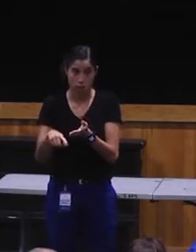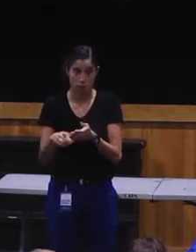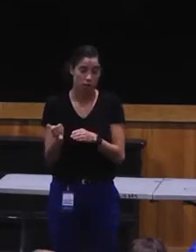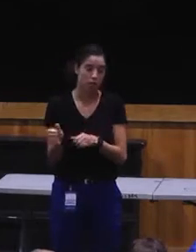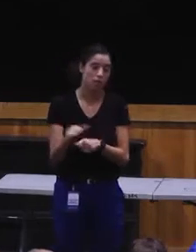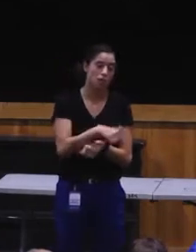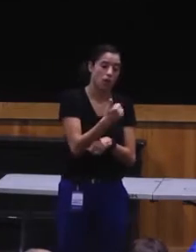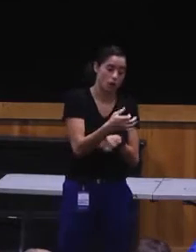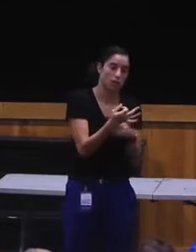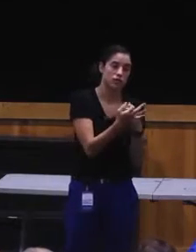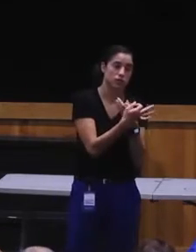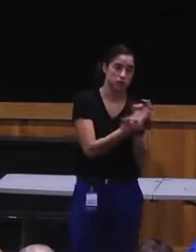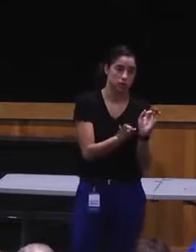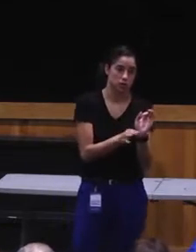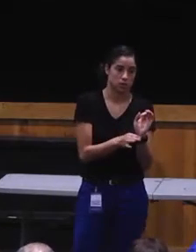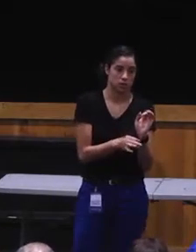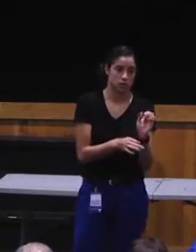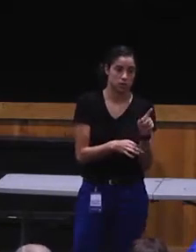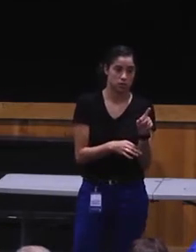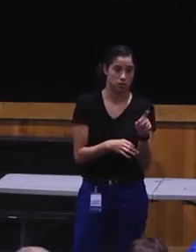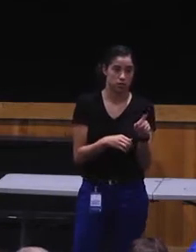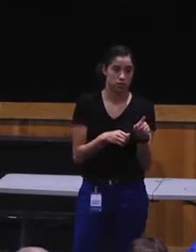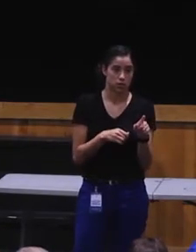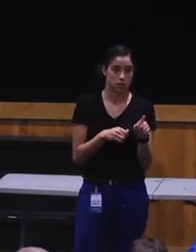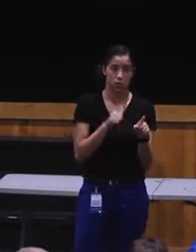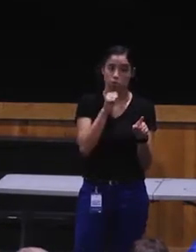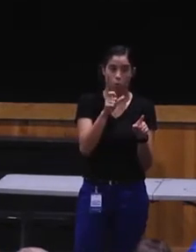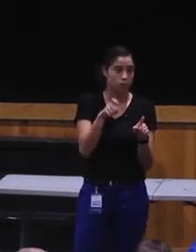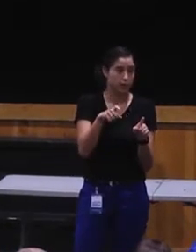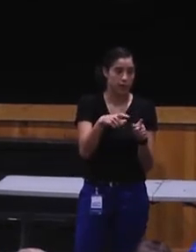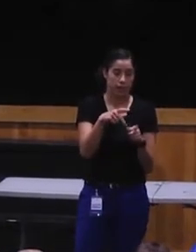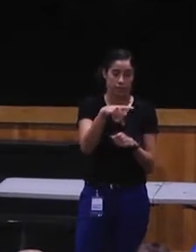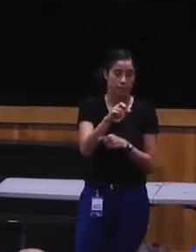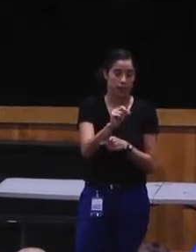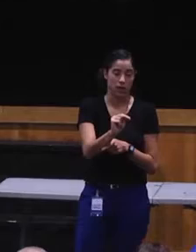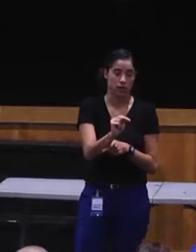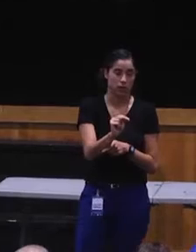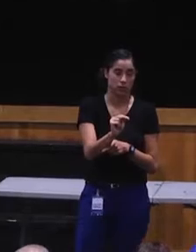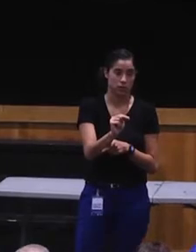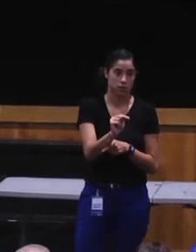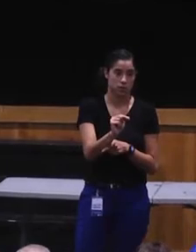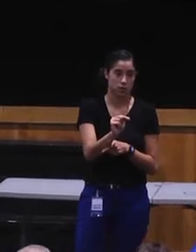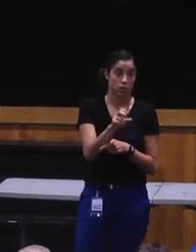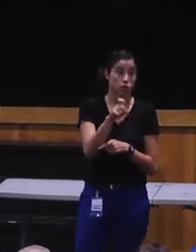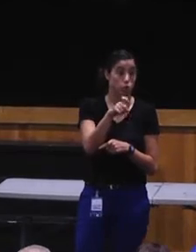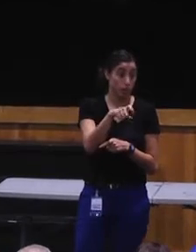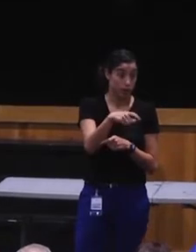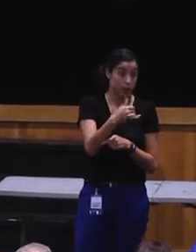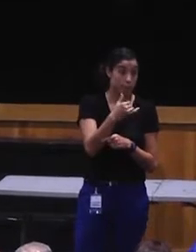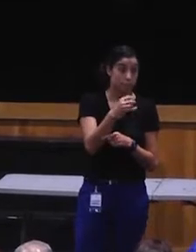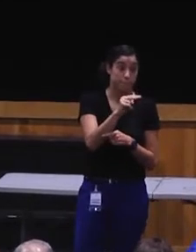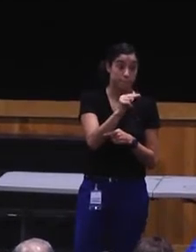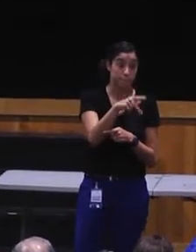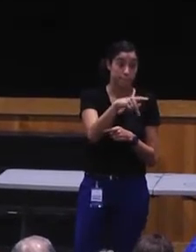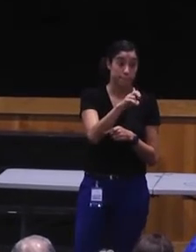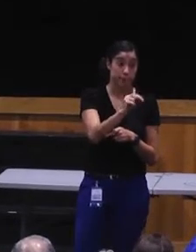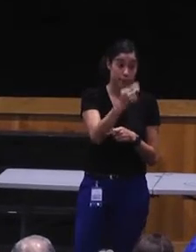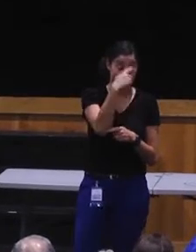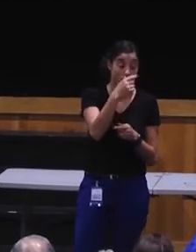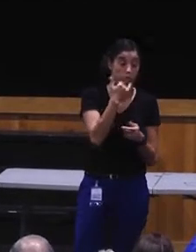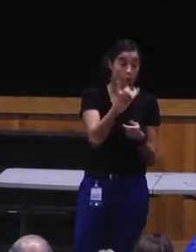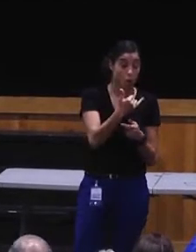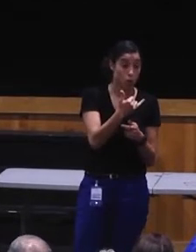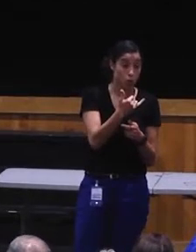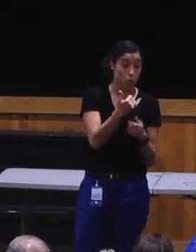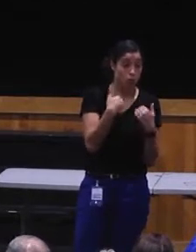then logging into the website. You don't need a PIN for, no, the only thing you need a PIN for is the phone. When you get a phone call, it'll say, type